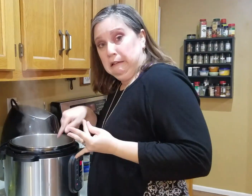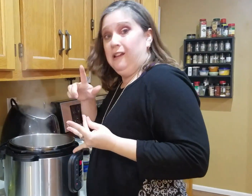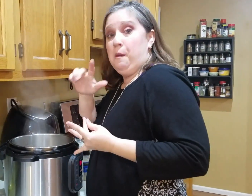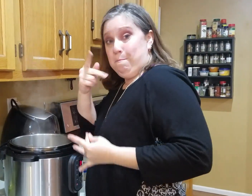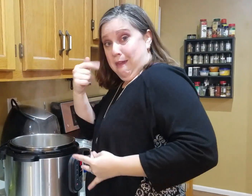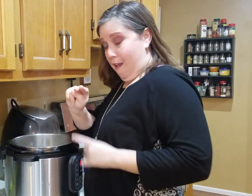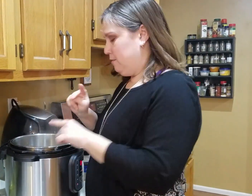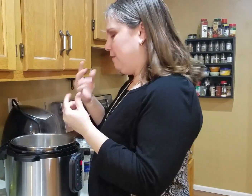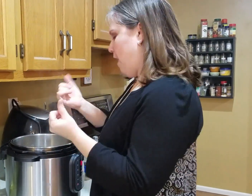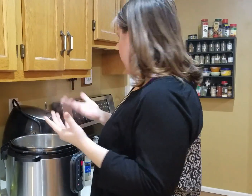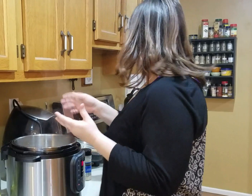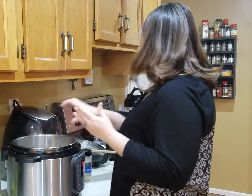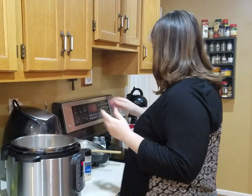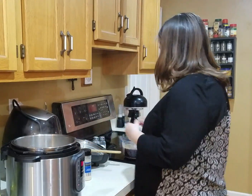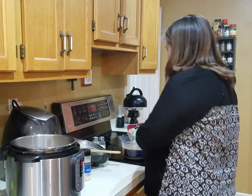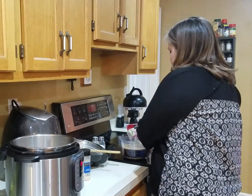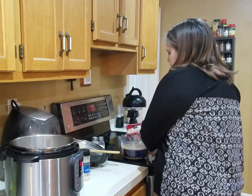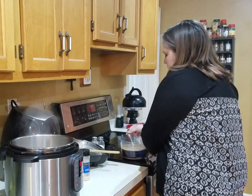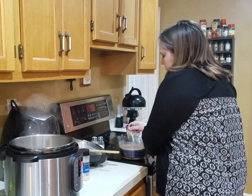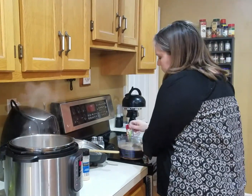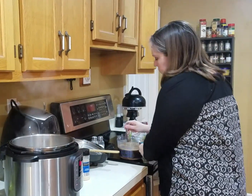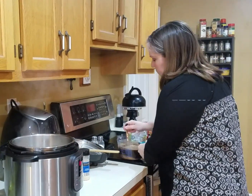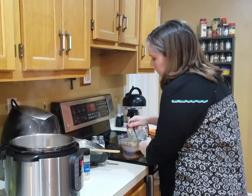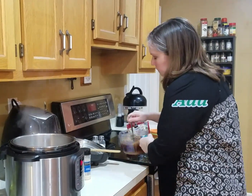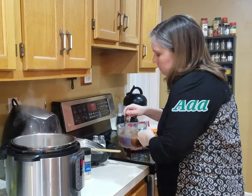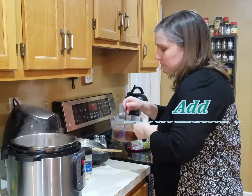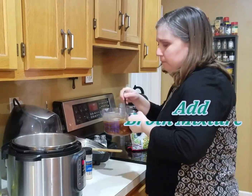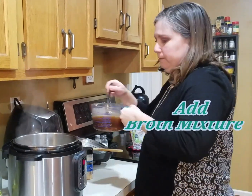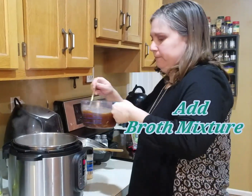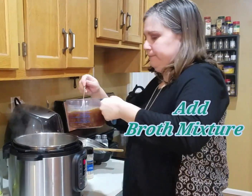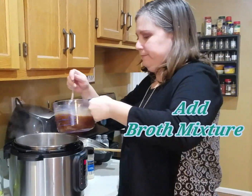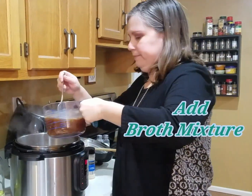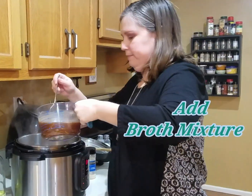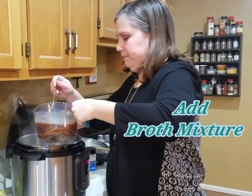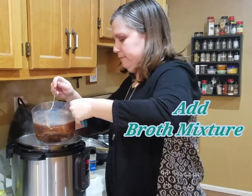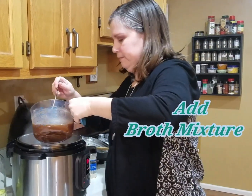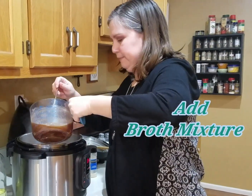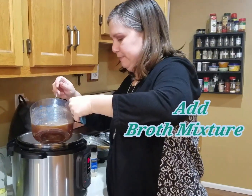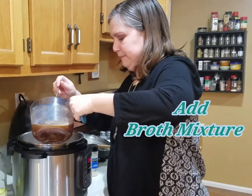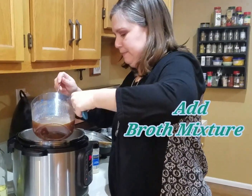The potatoes are now starting to stick to the pan. It's time to add our liquid in.